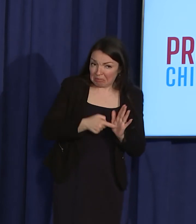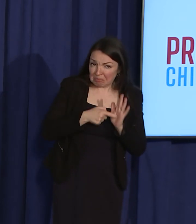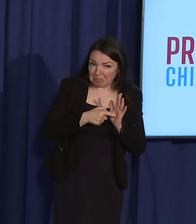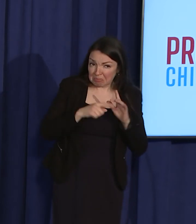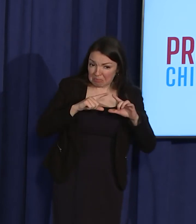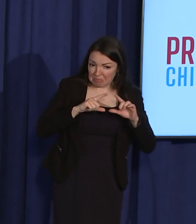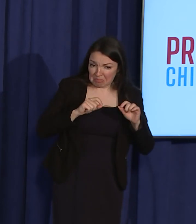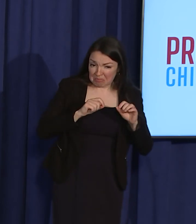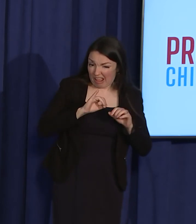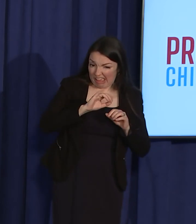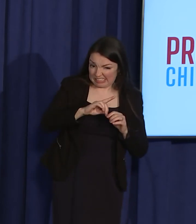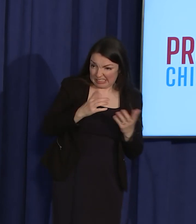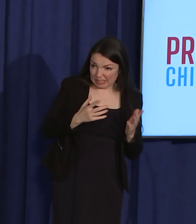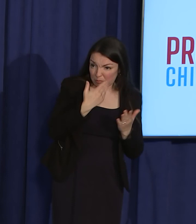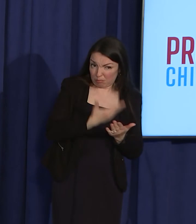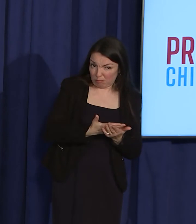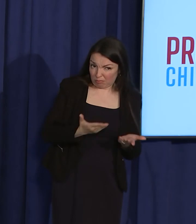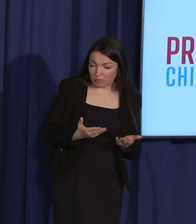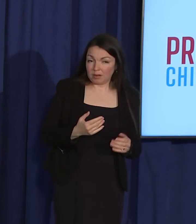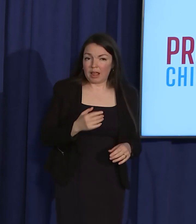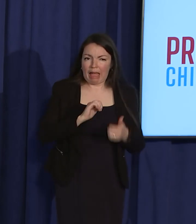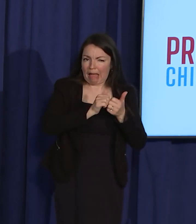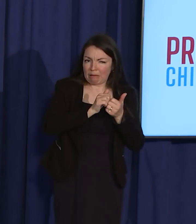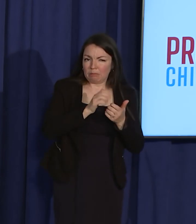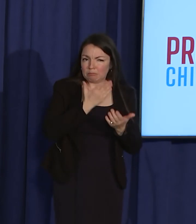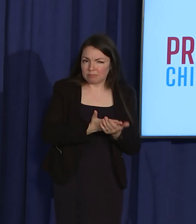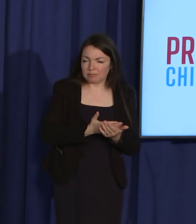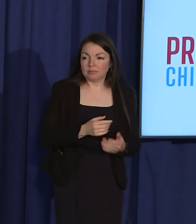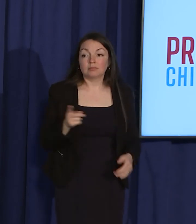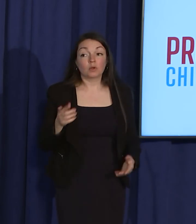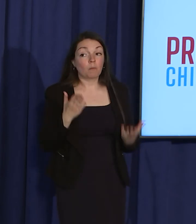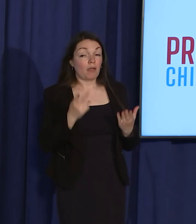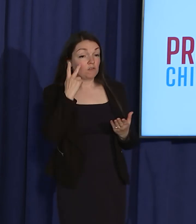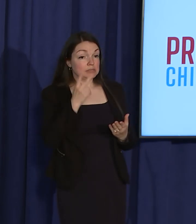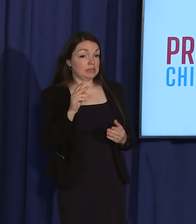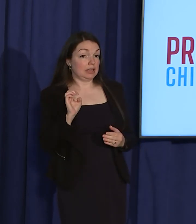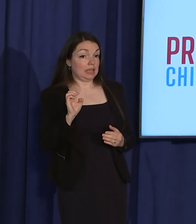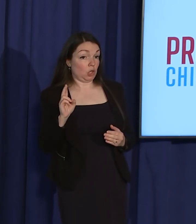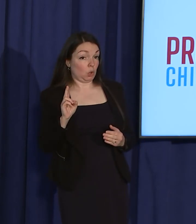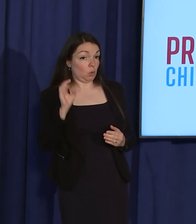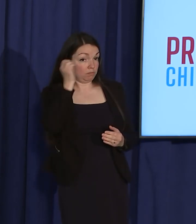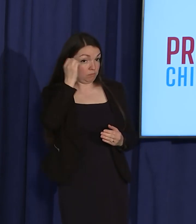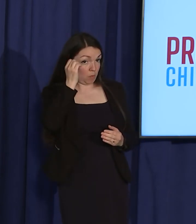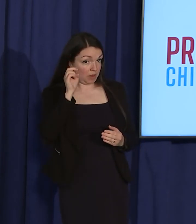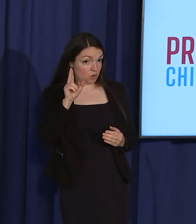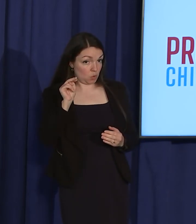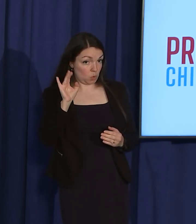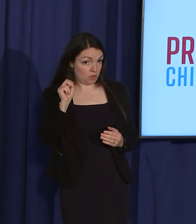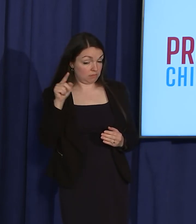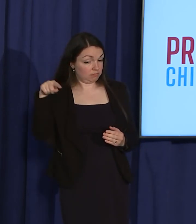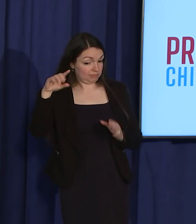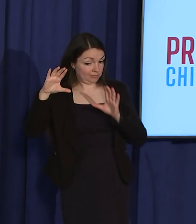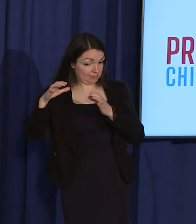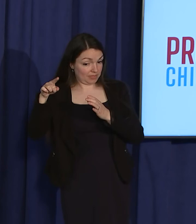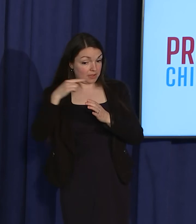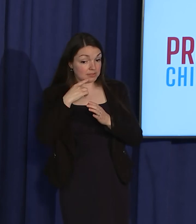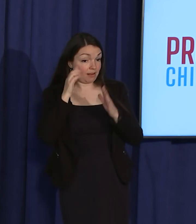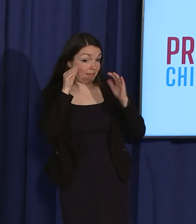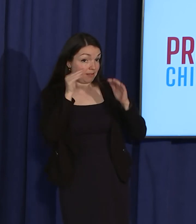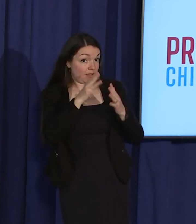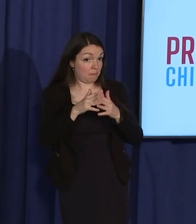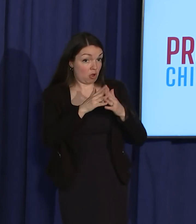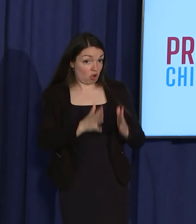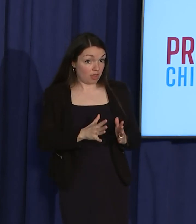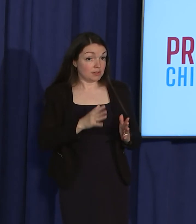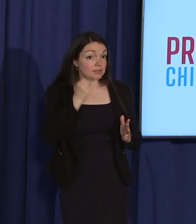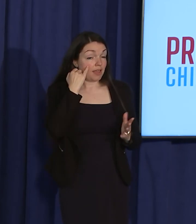it? So you might have seen, for example, that the European Union said they're expecting Americans to be able